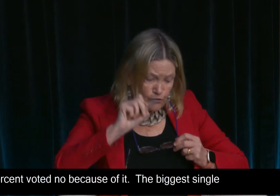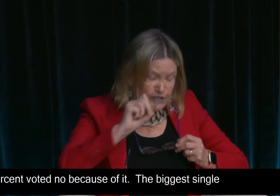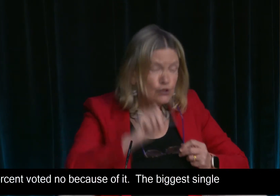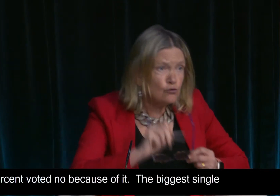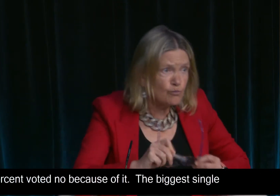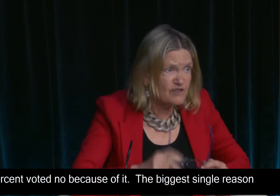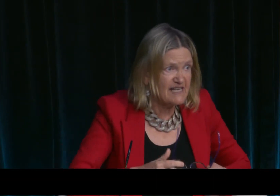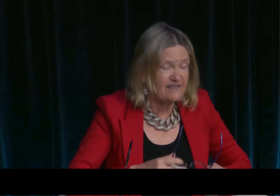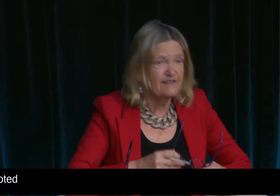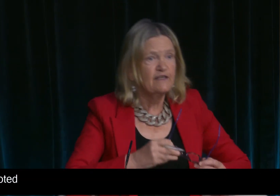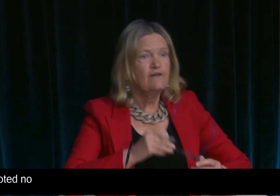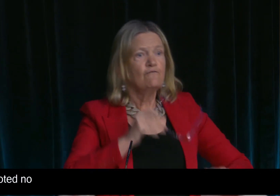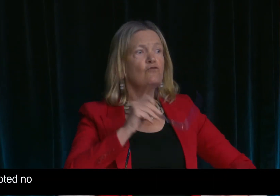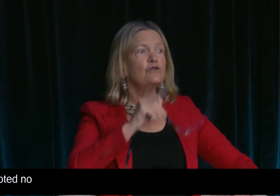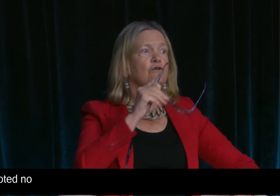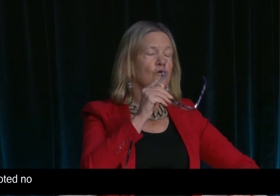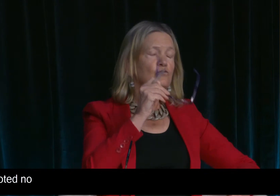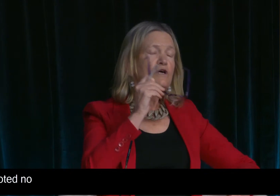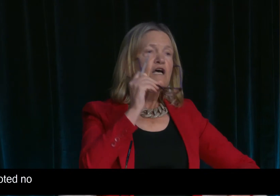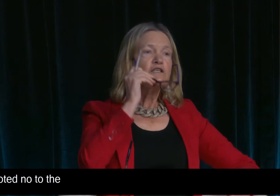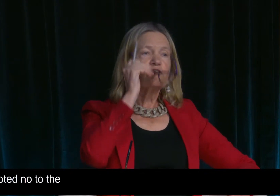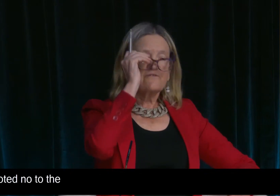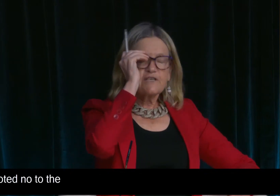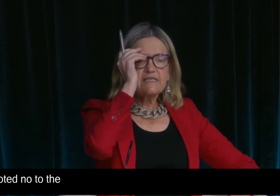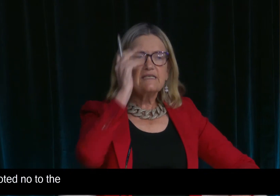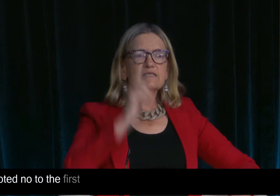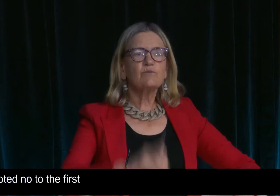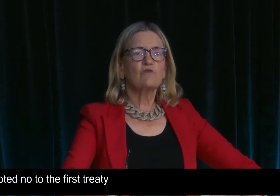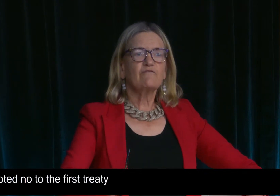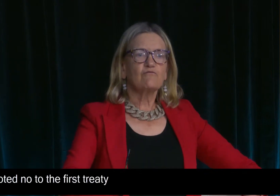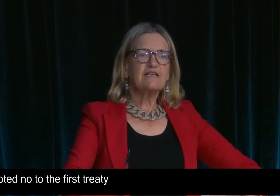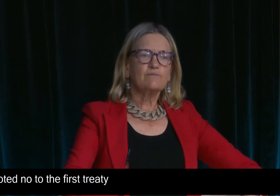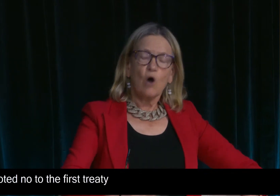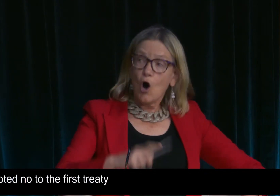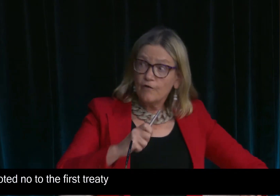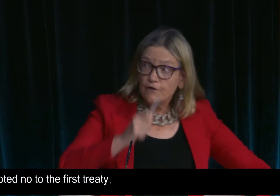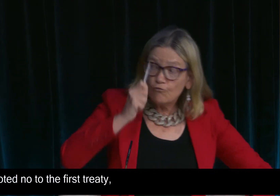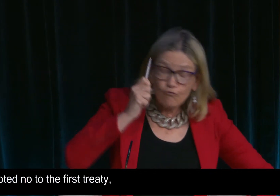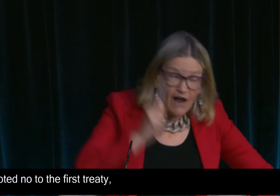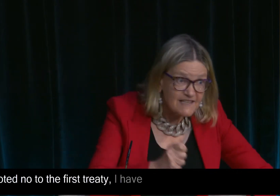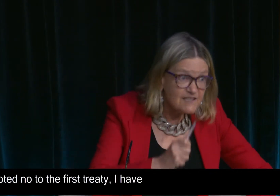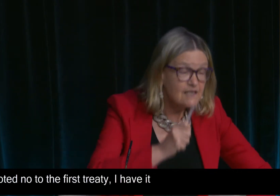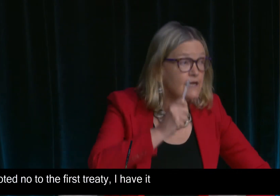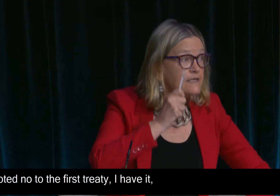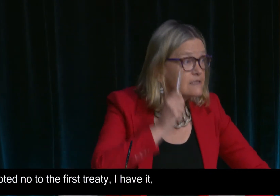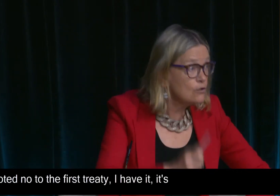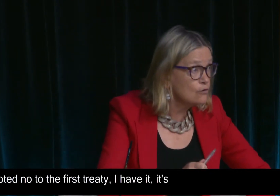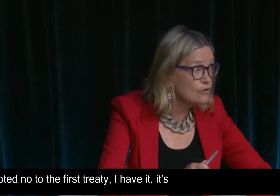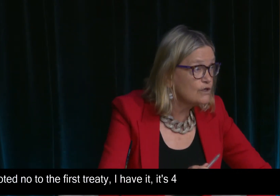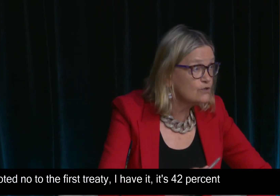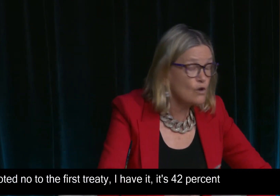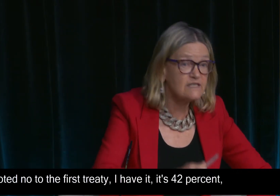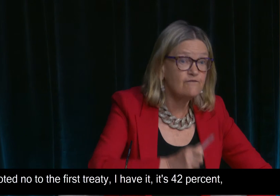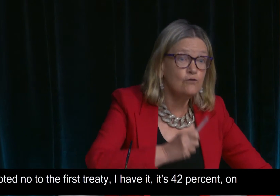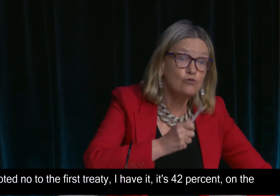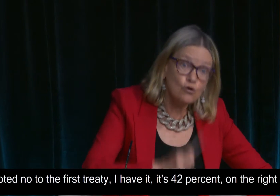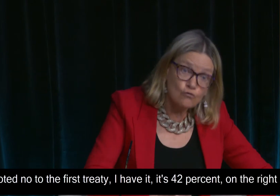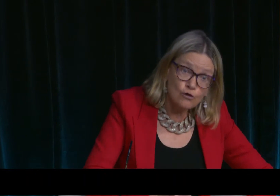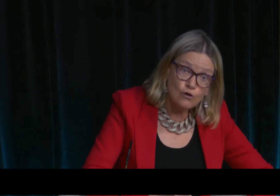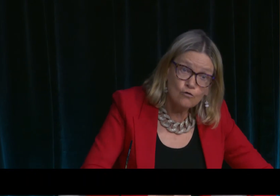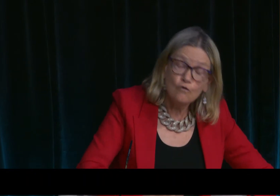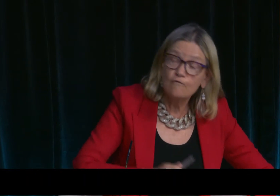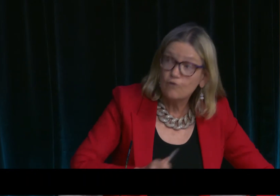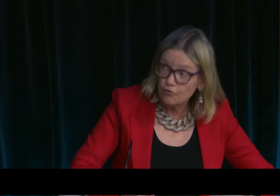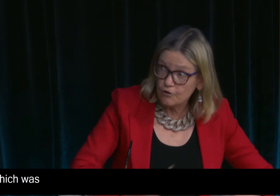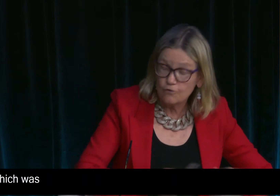actually 42% voted no to the first Lisbon referendum on the right slogan, which was, if you